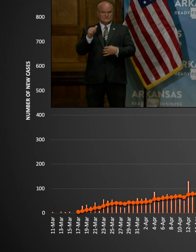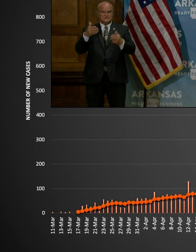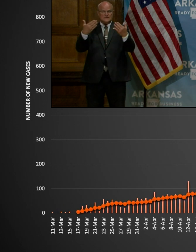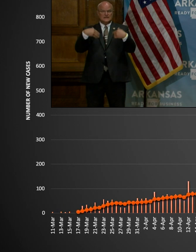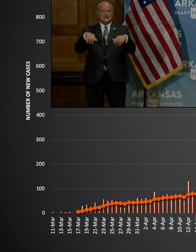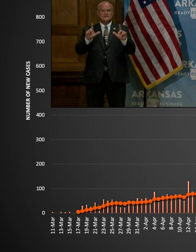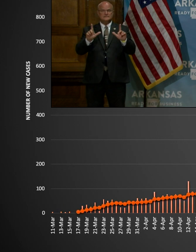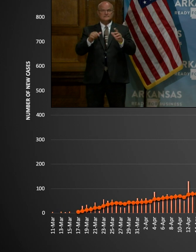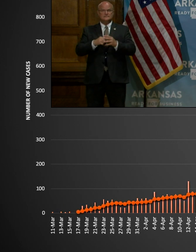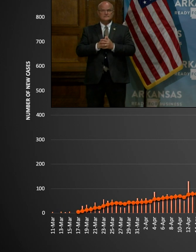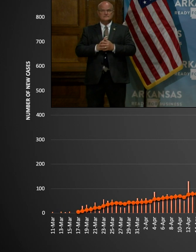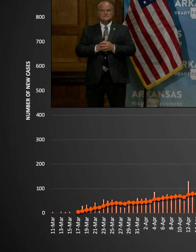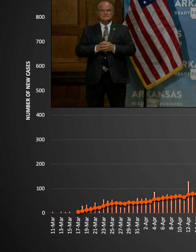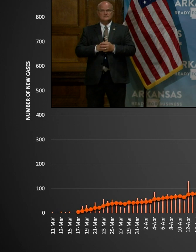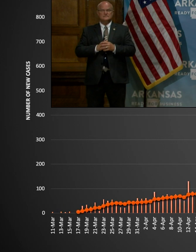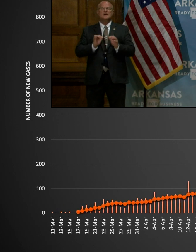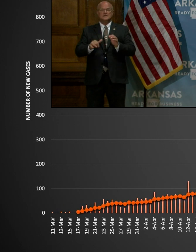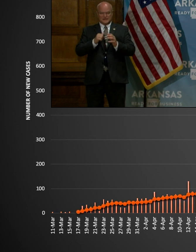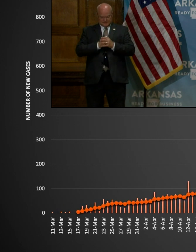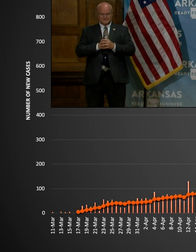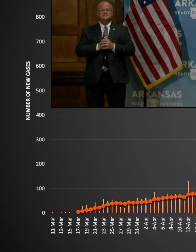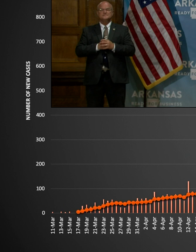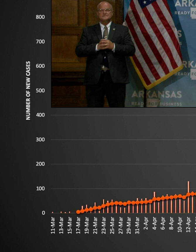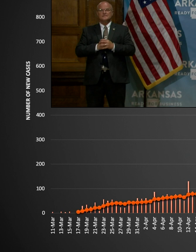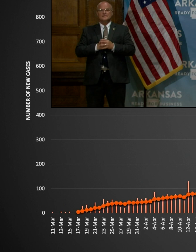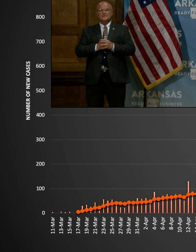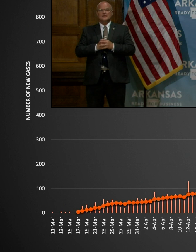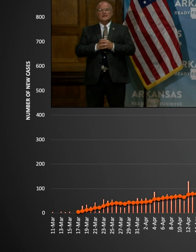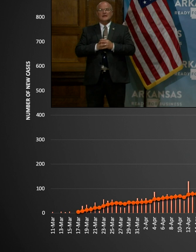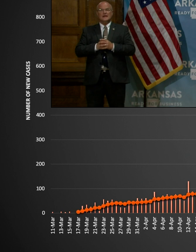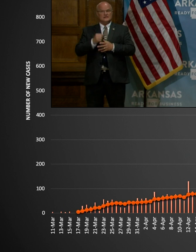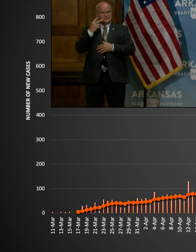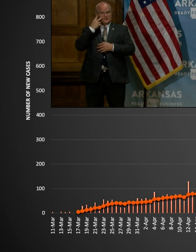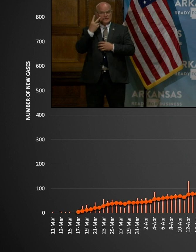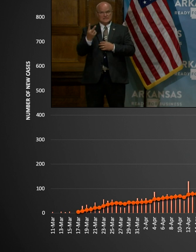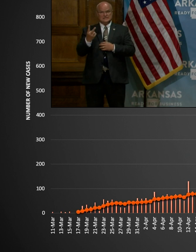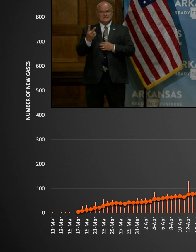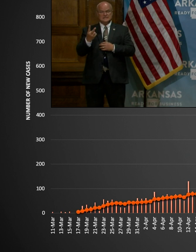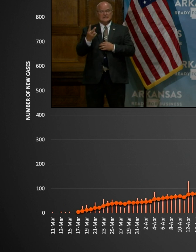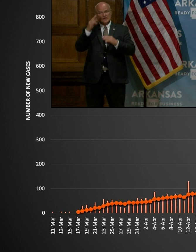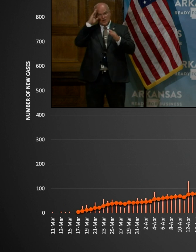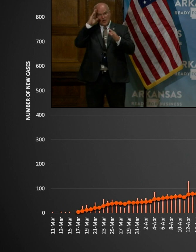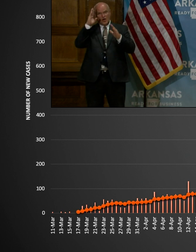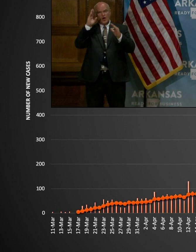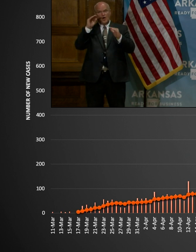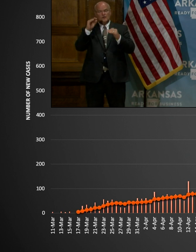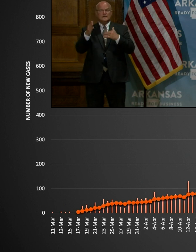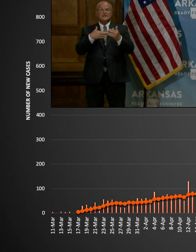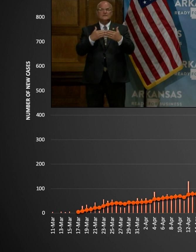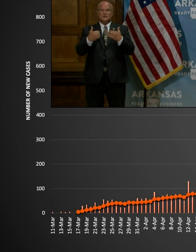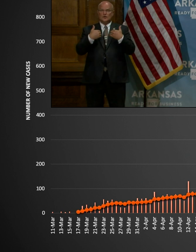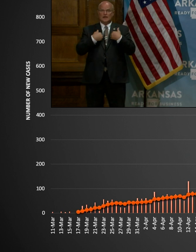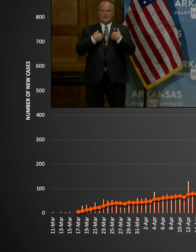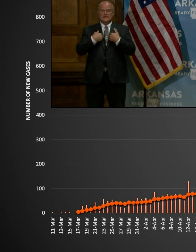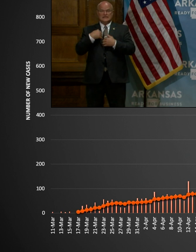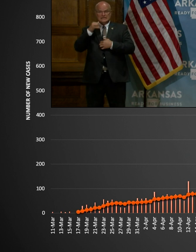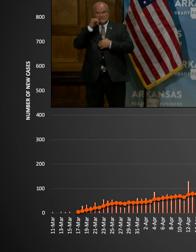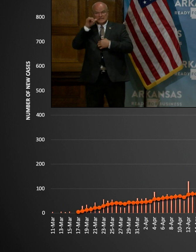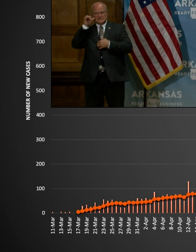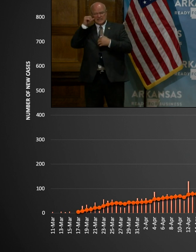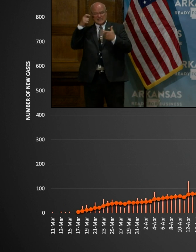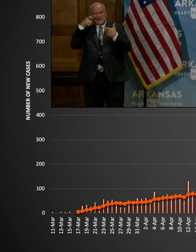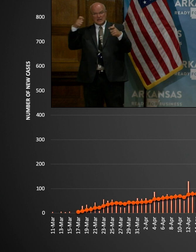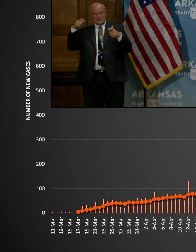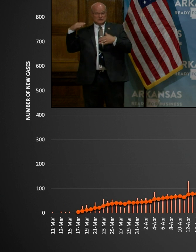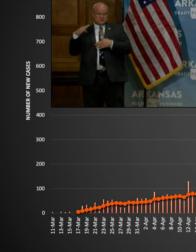next slide, there we go. And you can see hopefully, even though we had yesterday a very